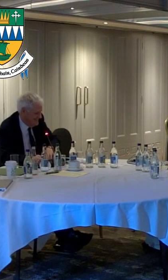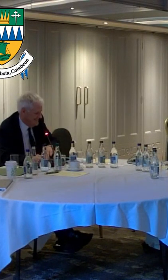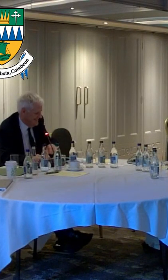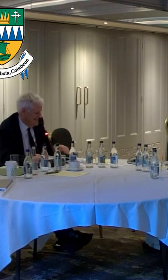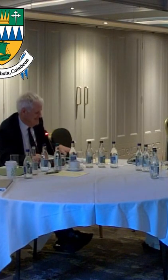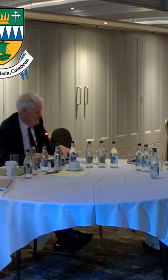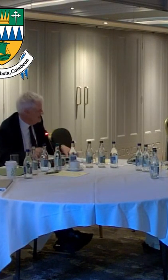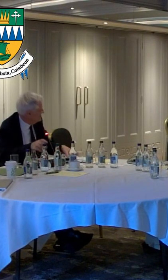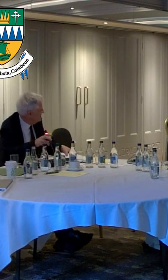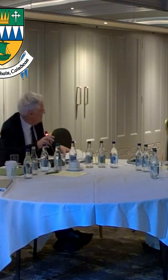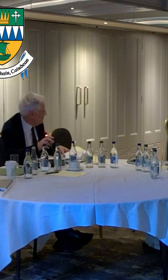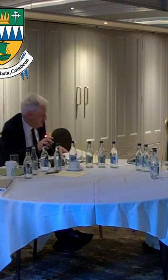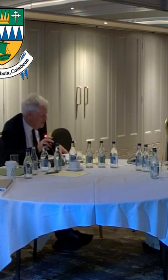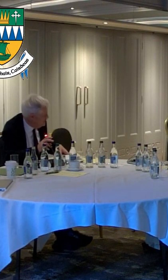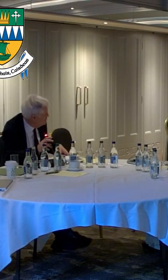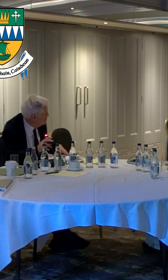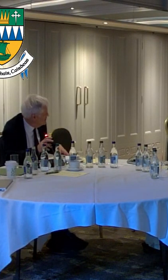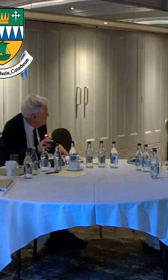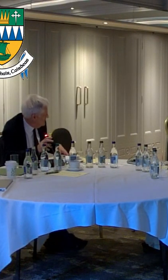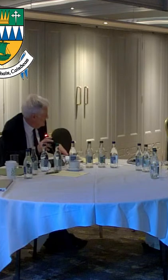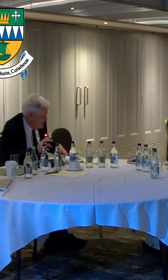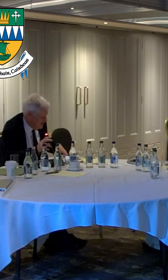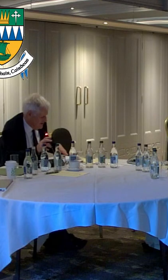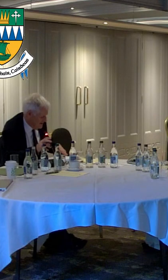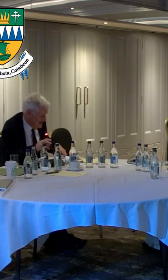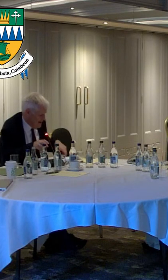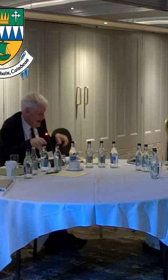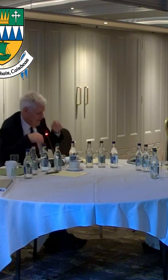to Christy next. I think it was from yourself.